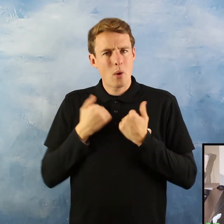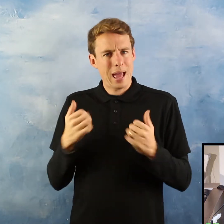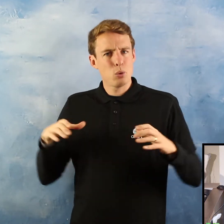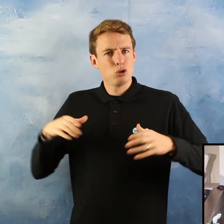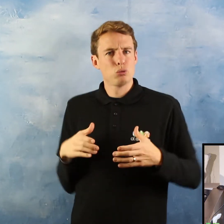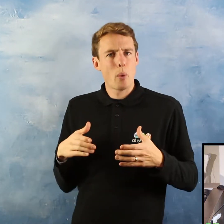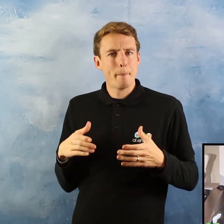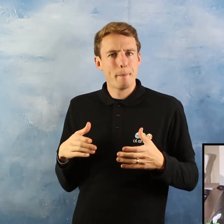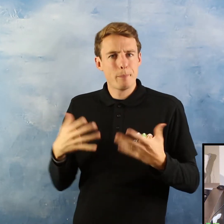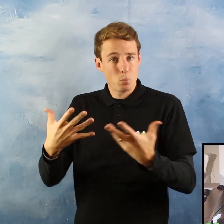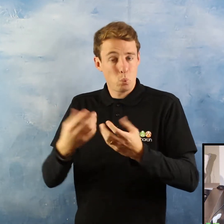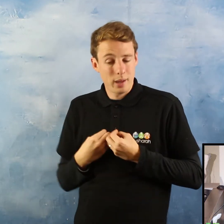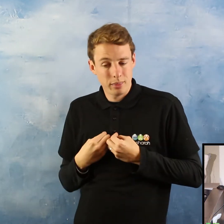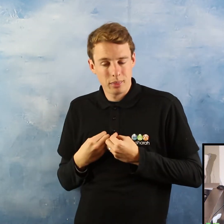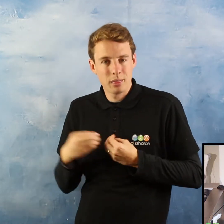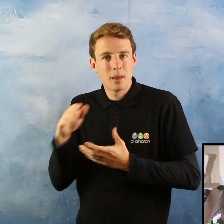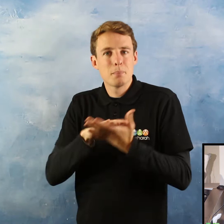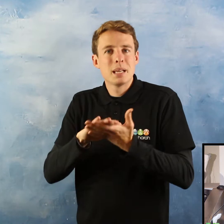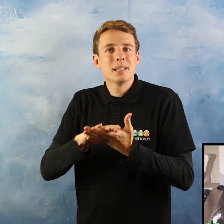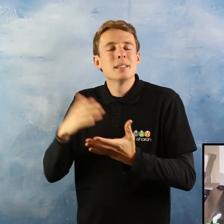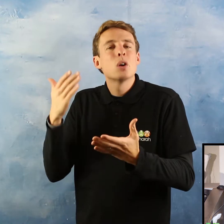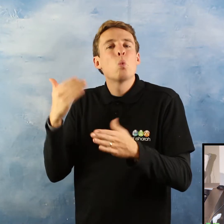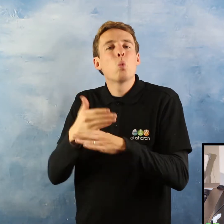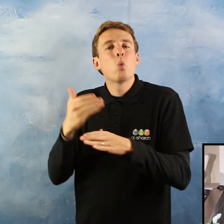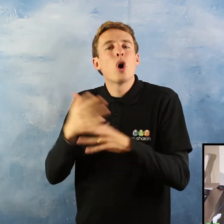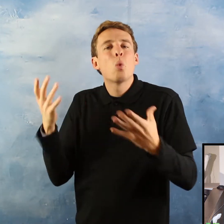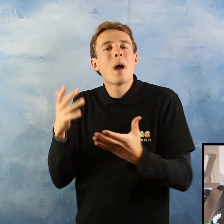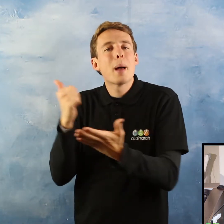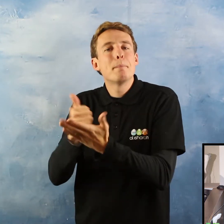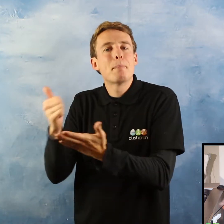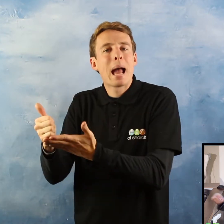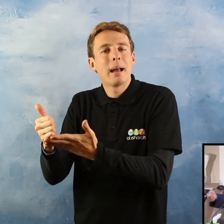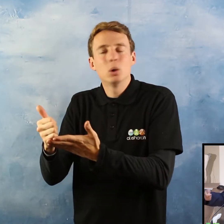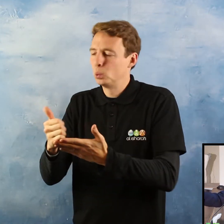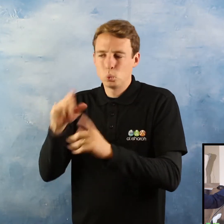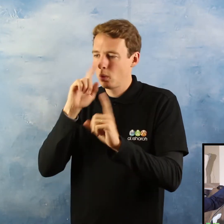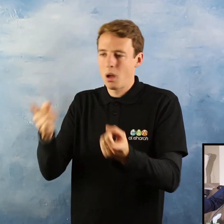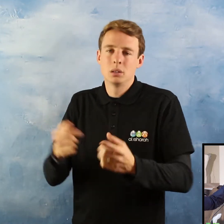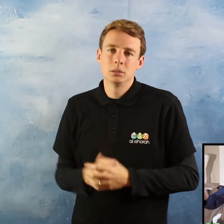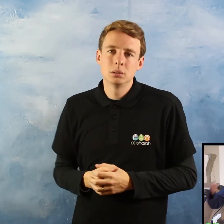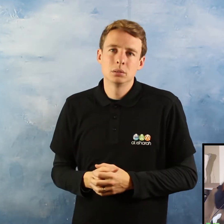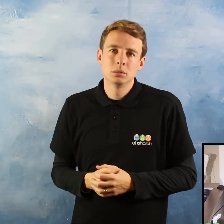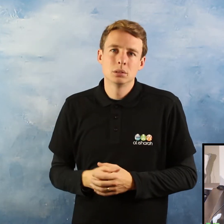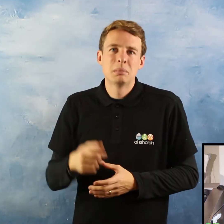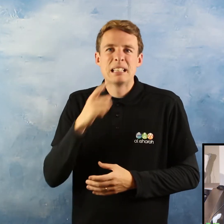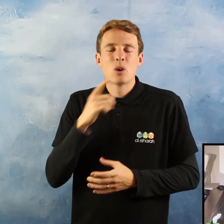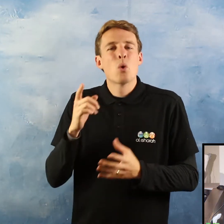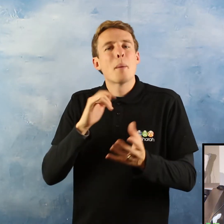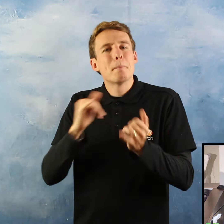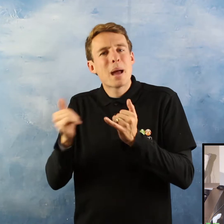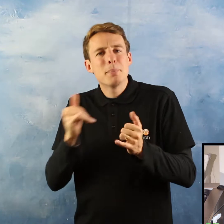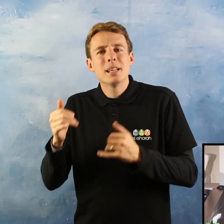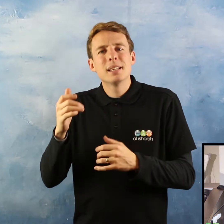bank. But you occasionally, if you have credit card and borrow and pay